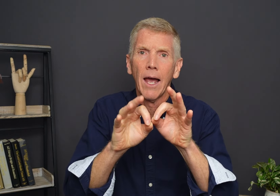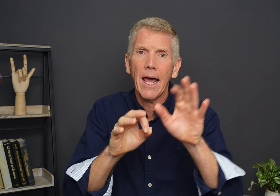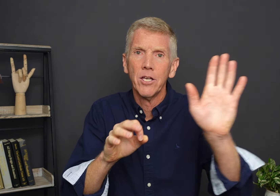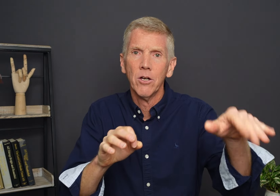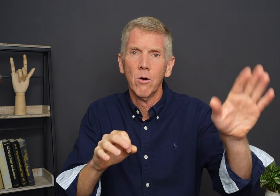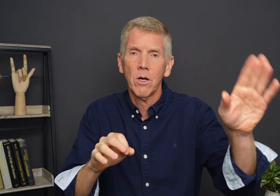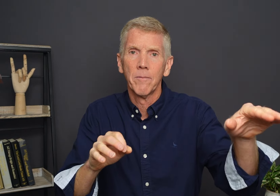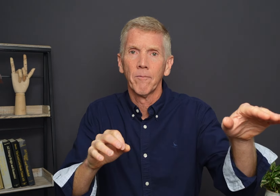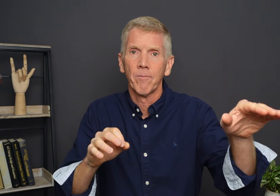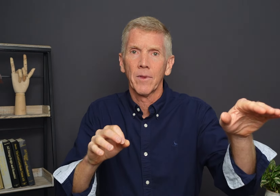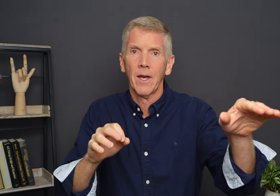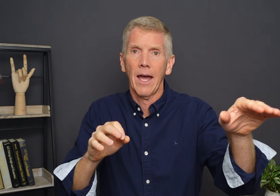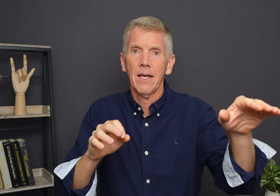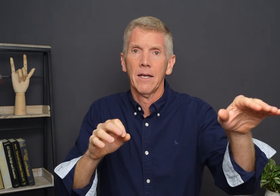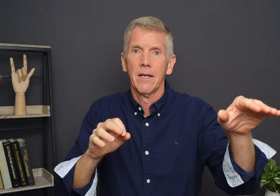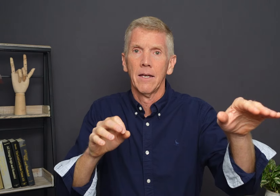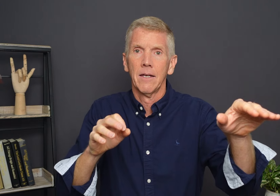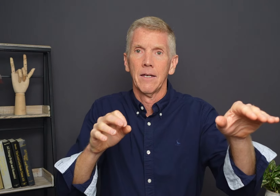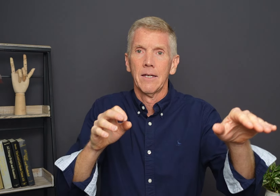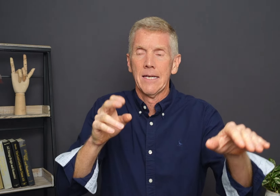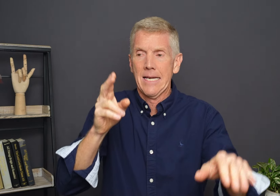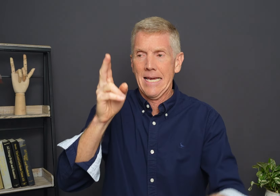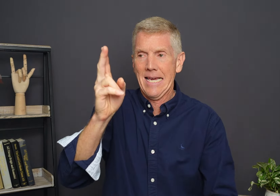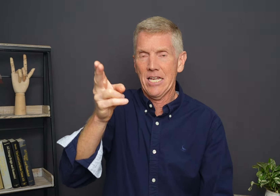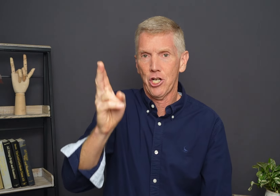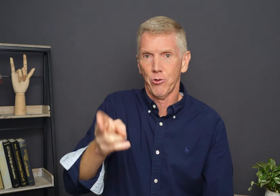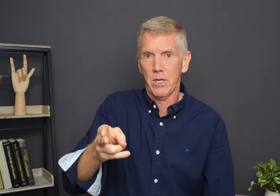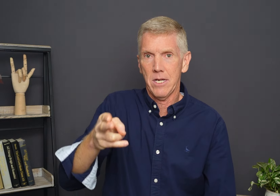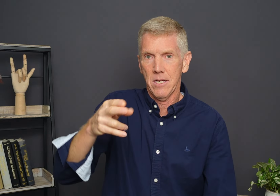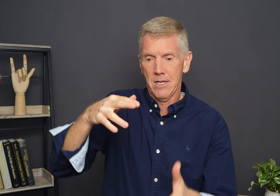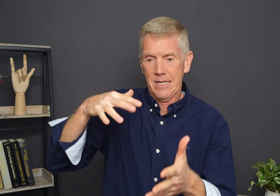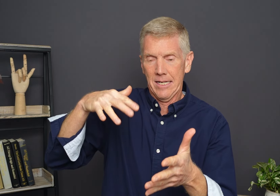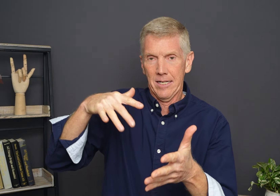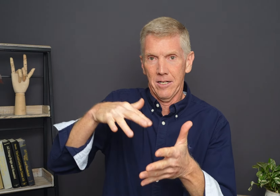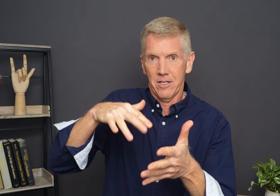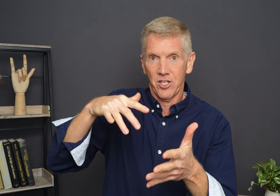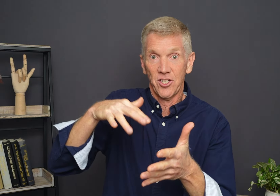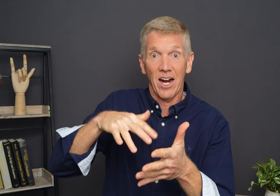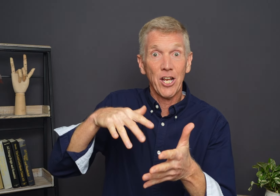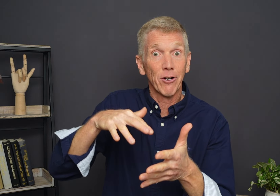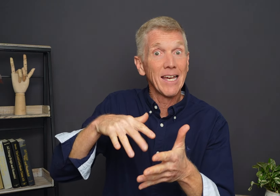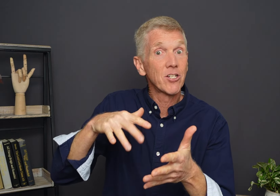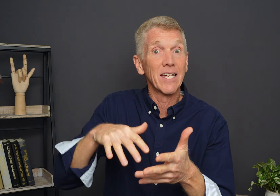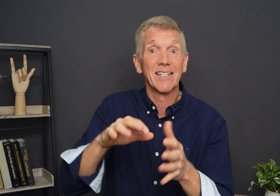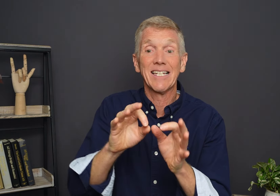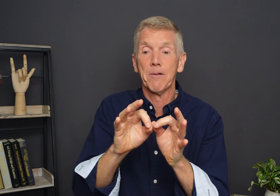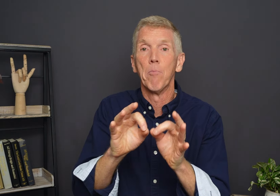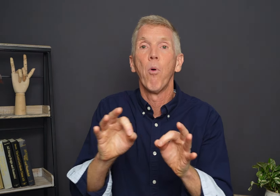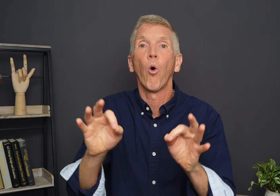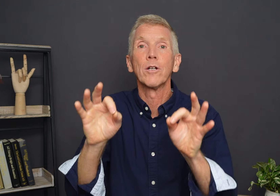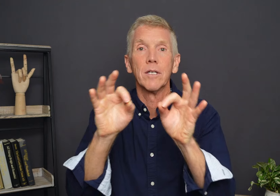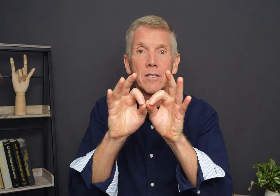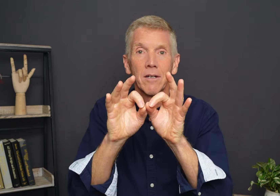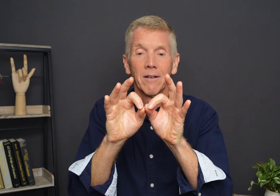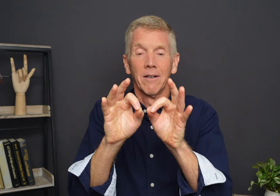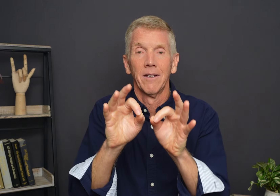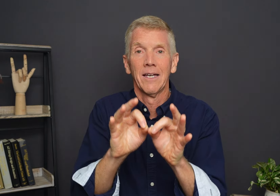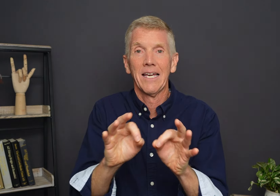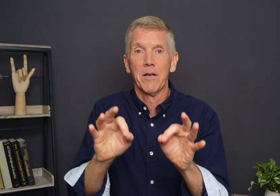Hey, you. Okay. History. Study your history because it's important.